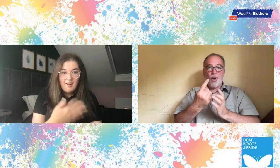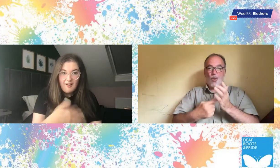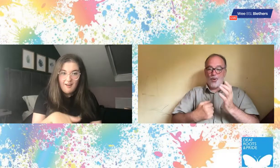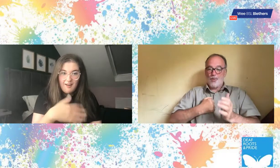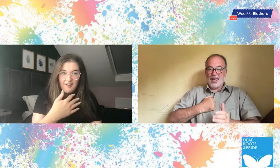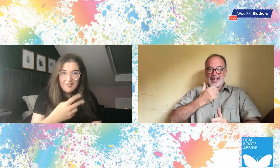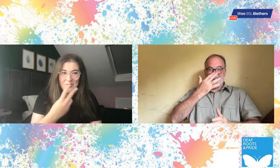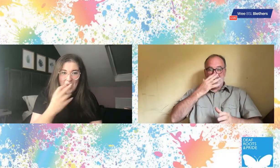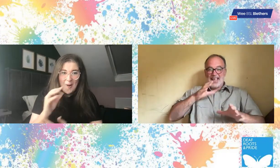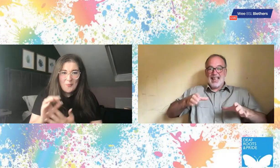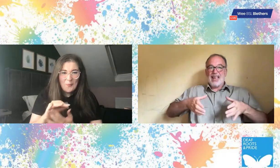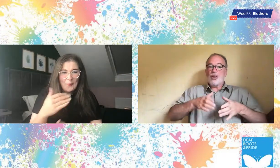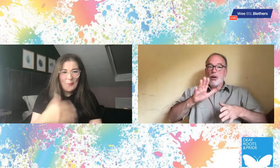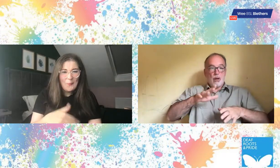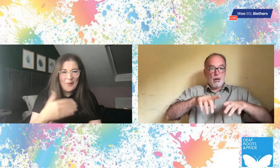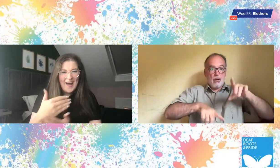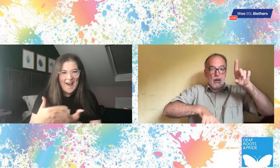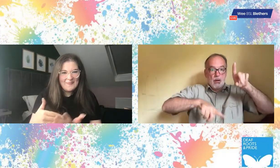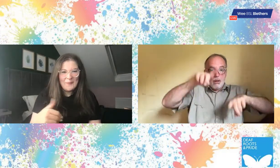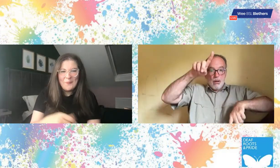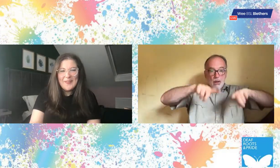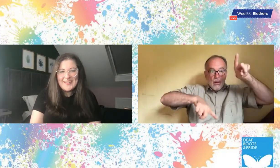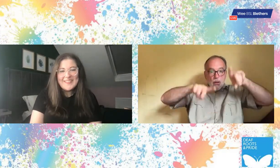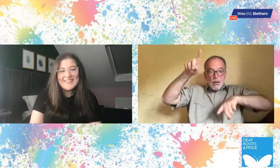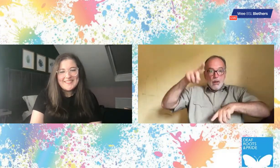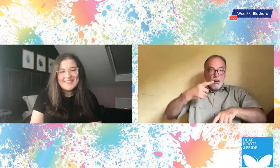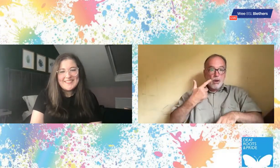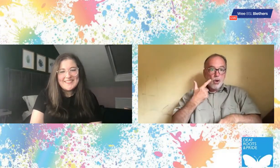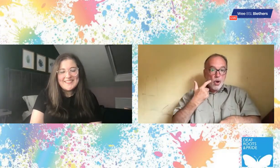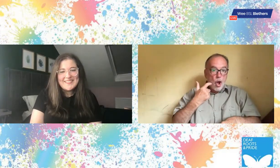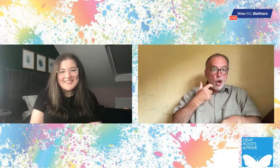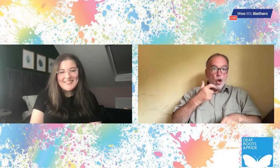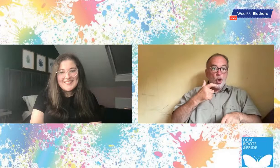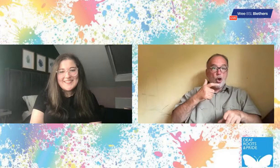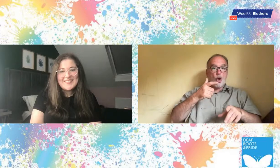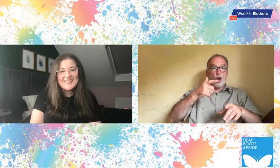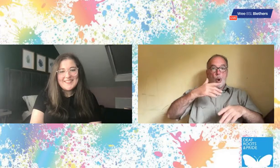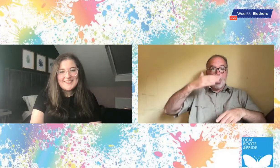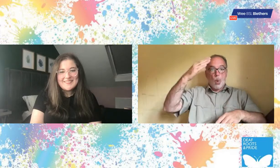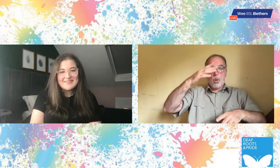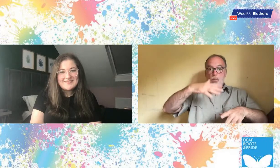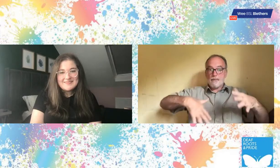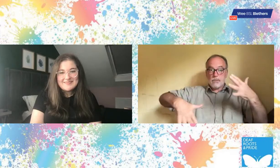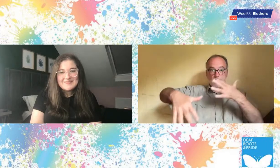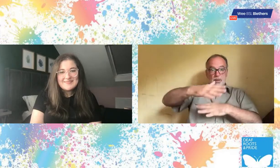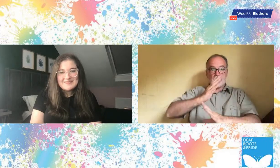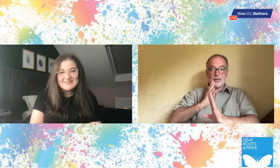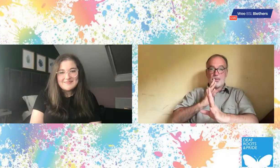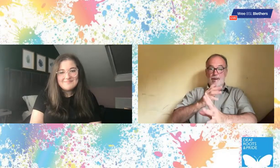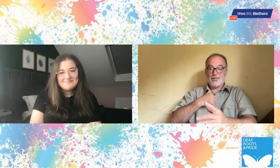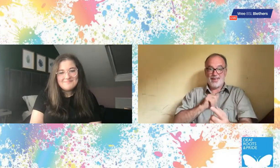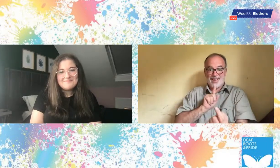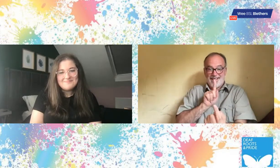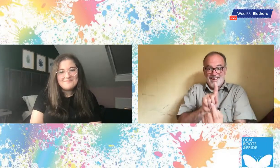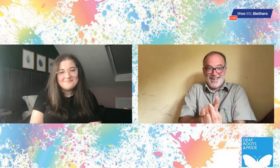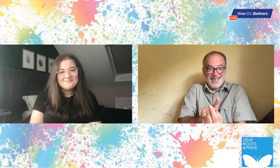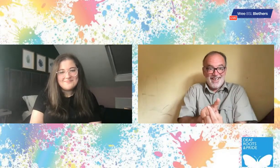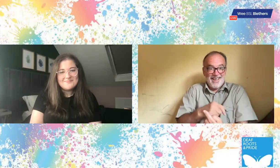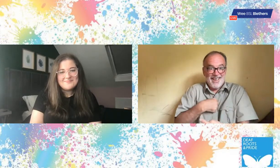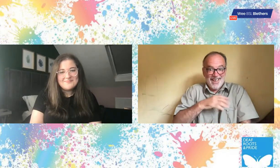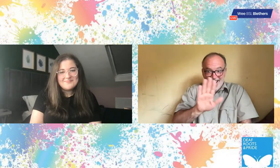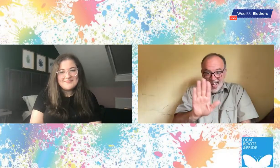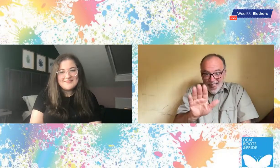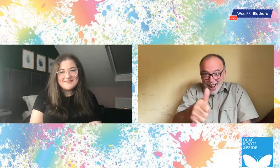huge queue. It was about 2.5 hours to queue, but I was like, I am going to do this. And there were all sorts of people in the queue,